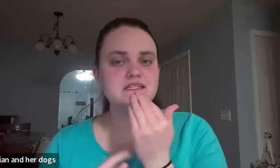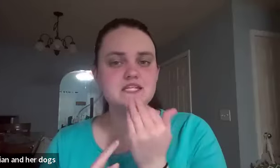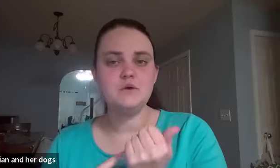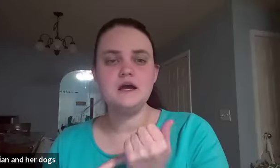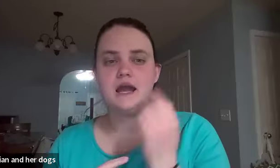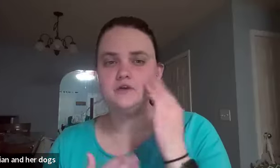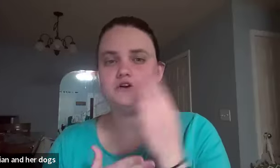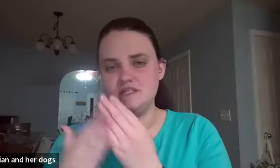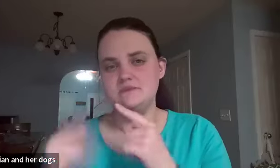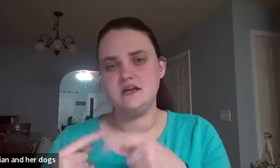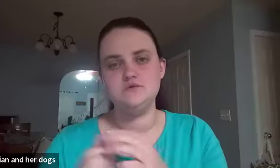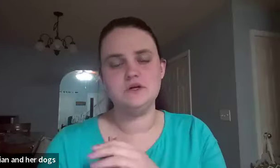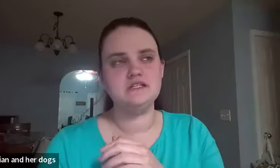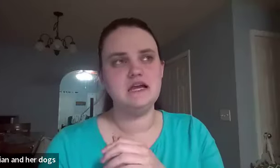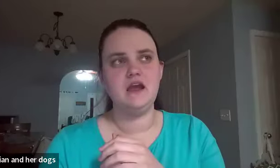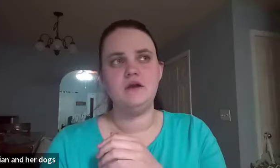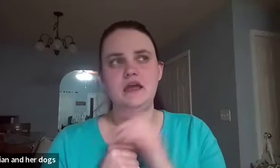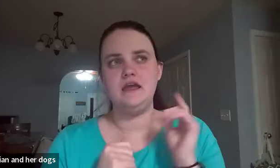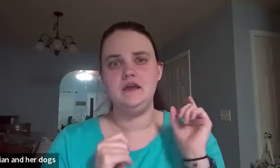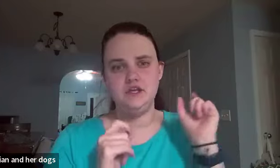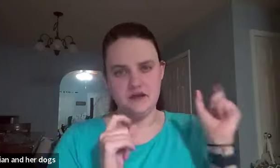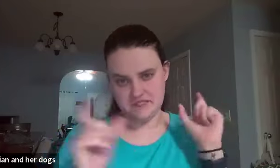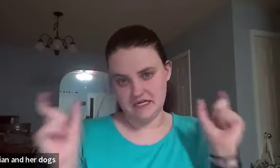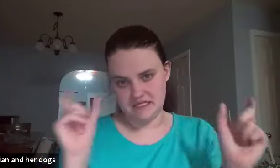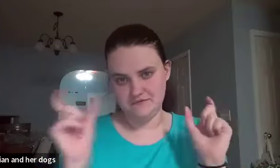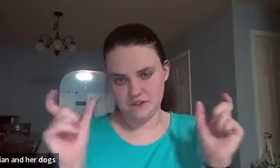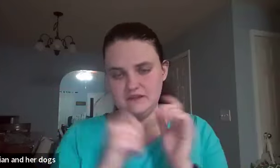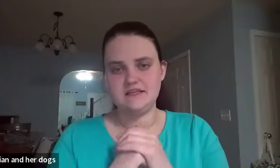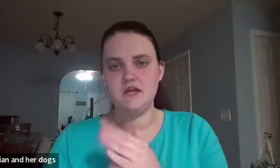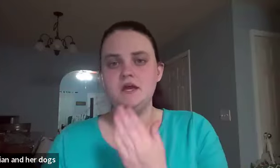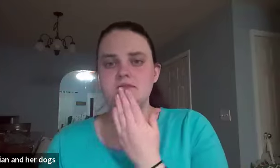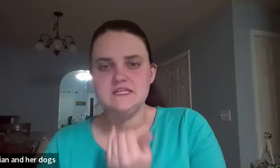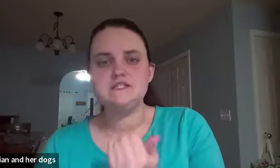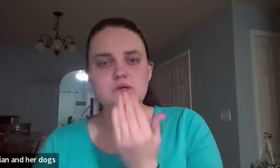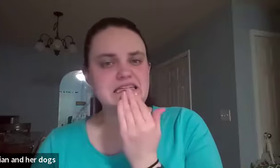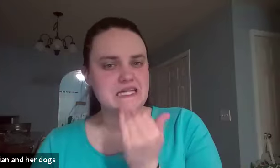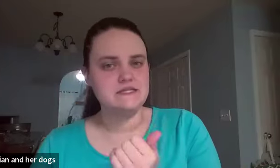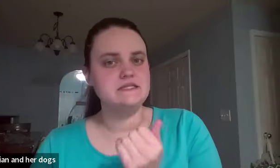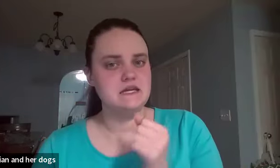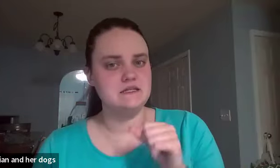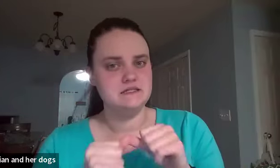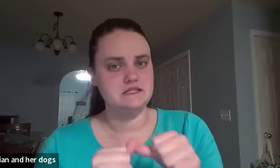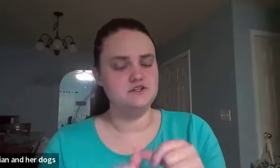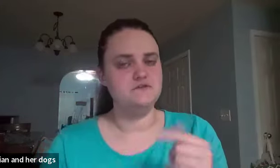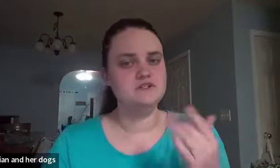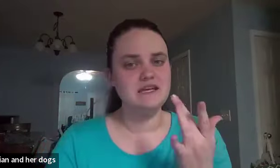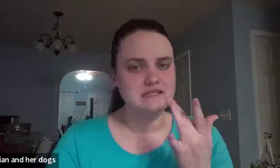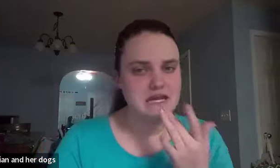This is one. I know there are some signs where it's like, okay, you'd have to sign it different, things like that. This sweet does stay consistent. So if you're saying it